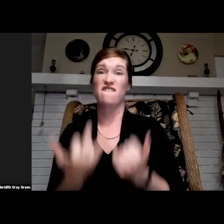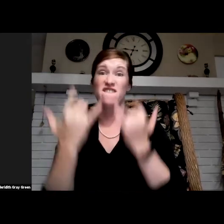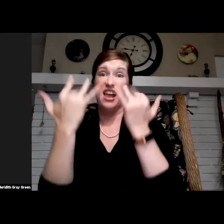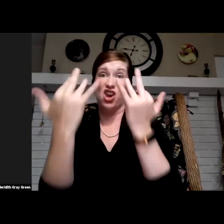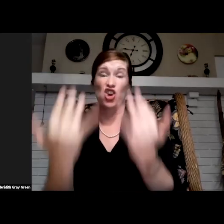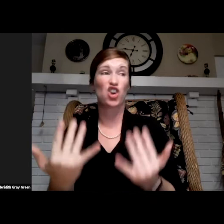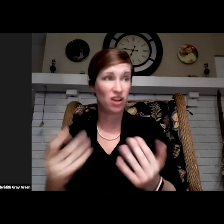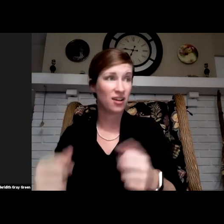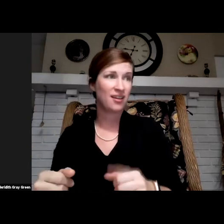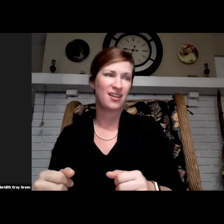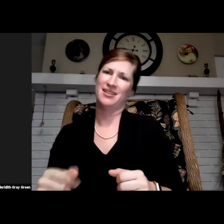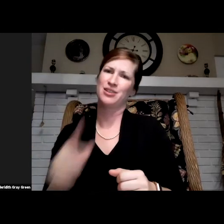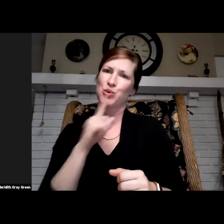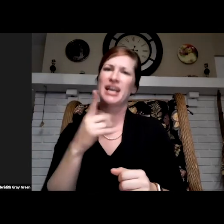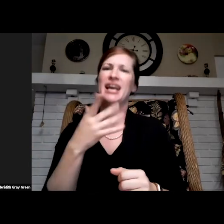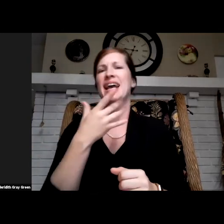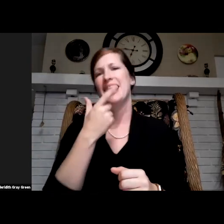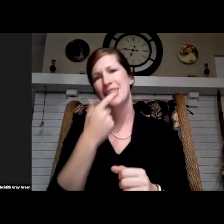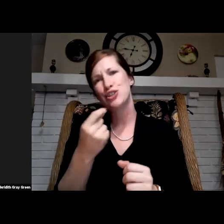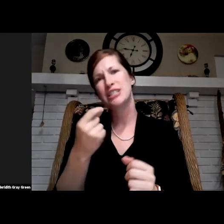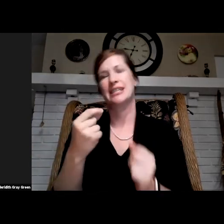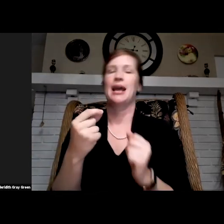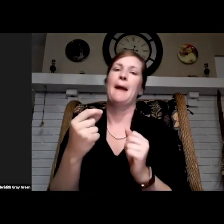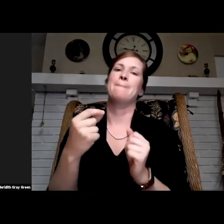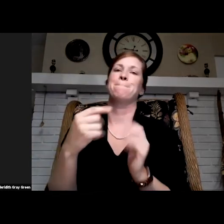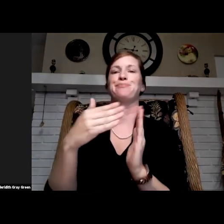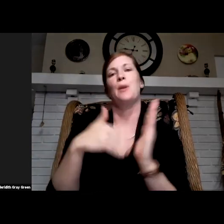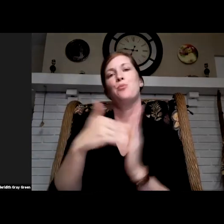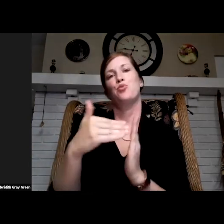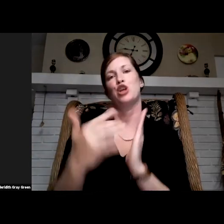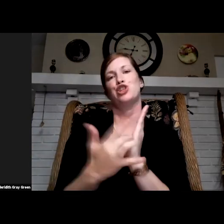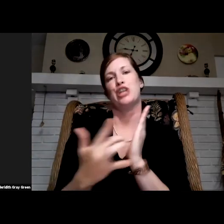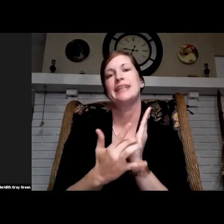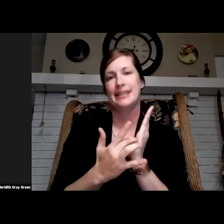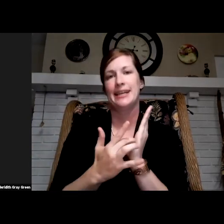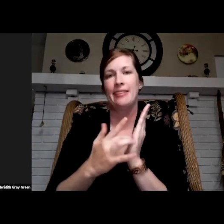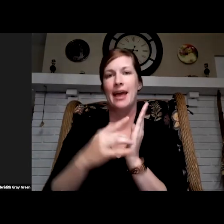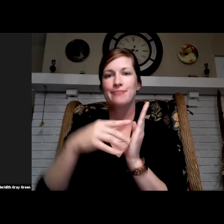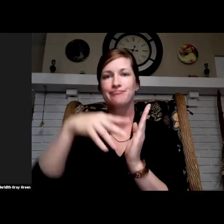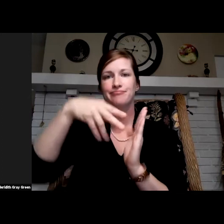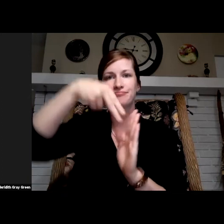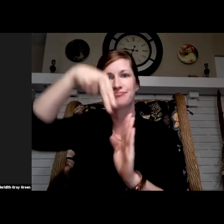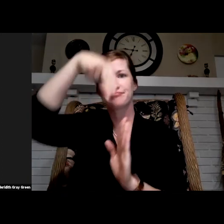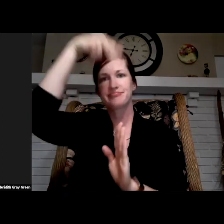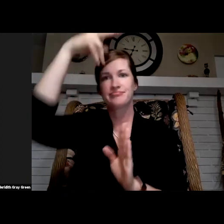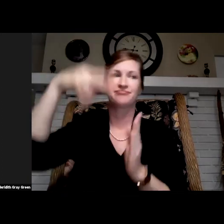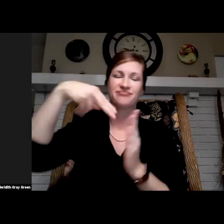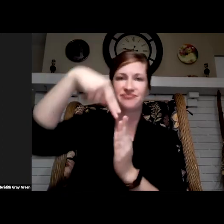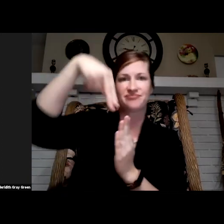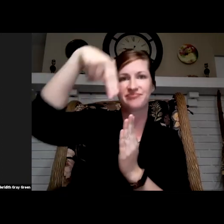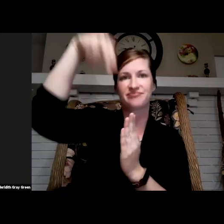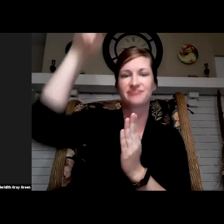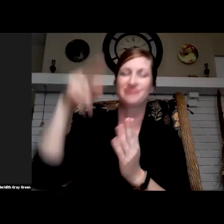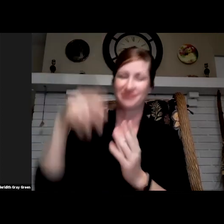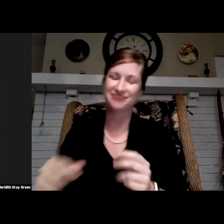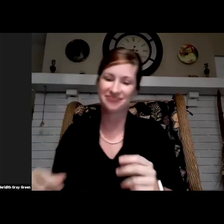Yeah. The building looks like it's on fire. Really, that's interesting. It's an interesting brush